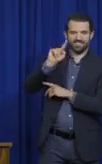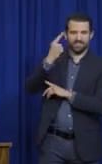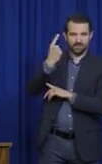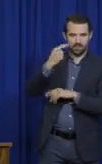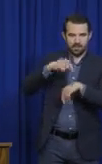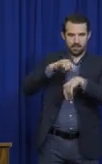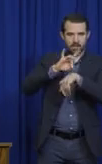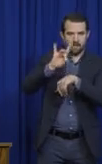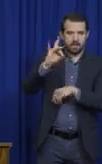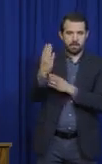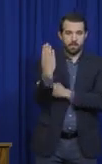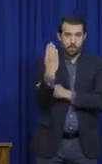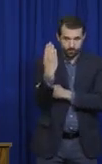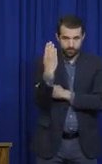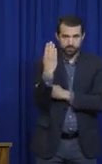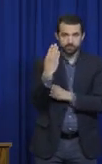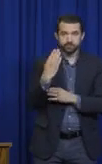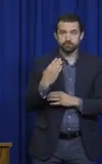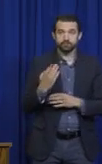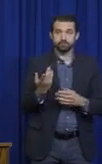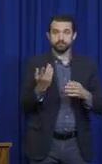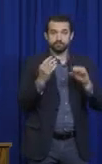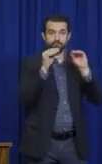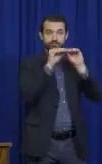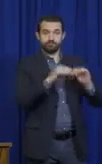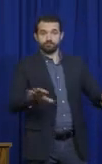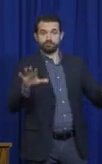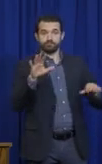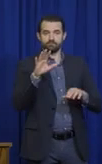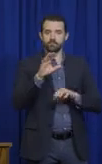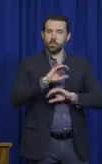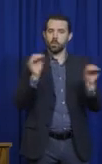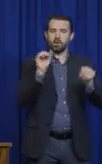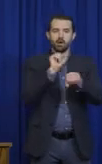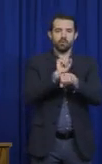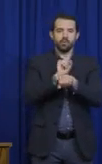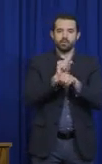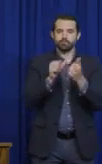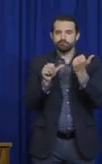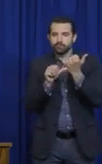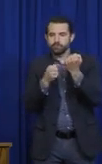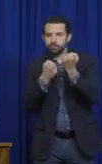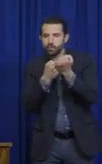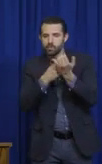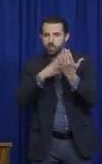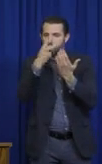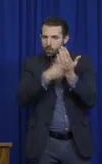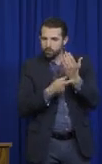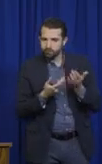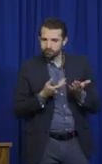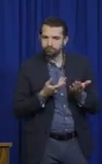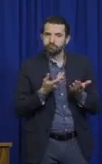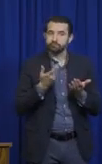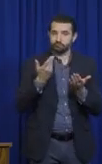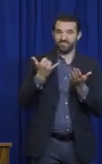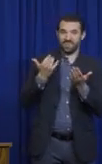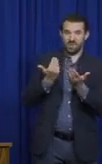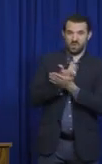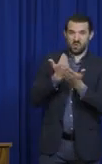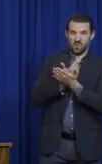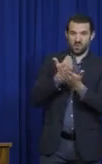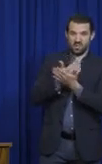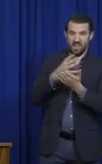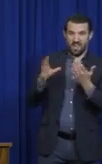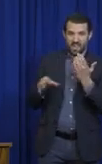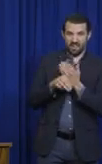Pandemic Unemployment Assistance is a new federal program. It expands eligibility for unemployment benefits to workers